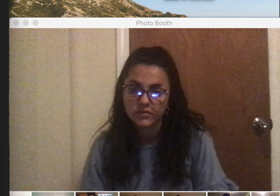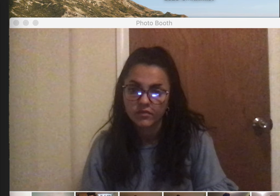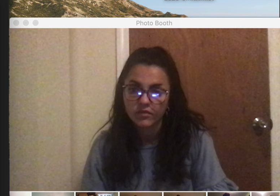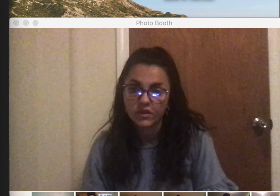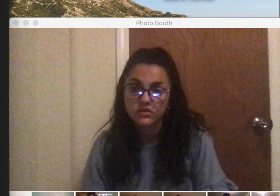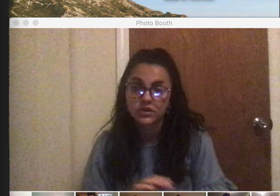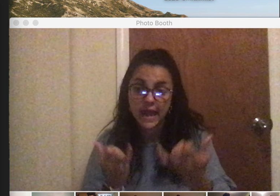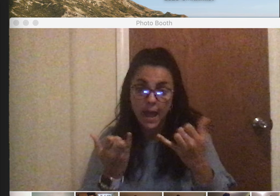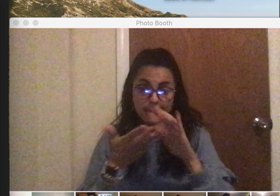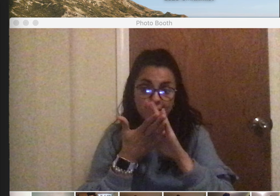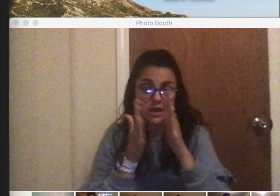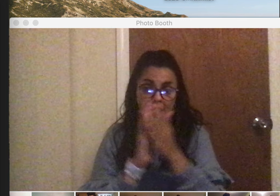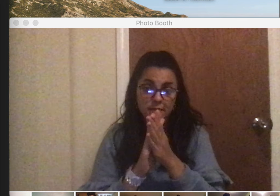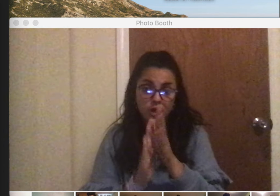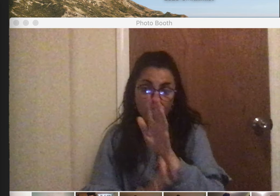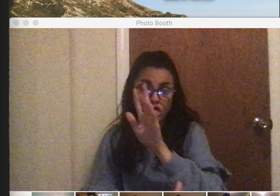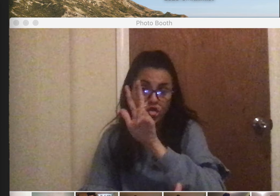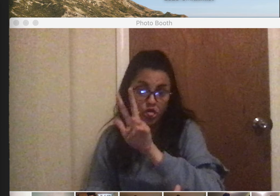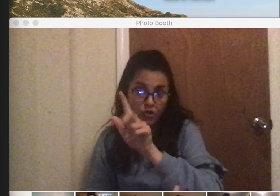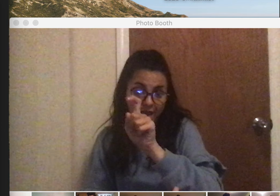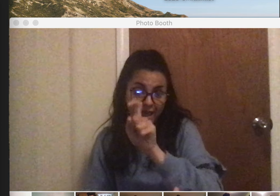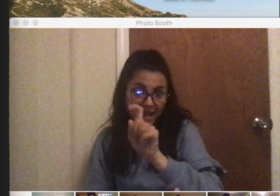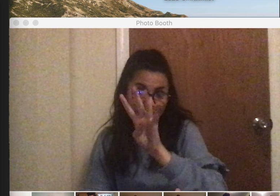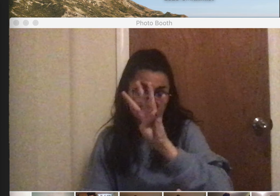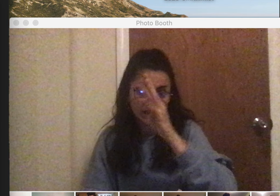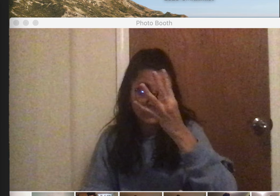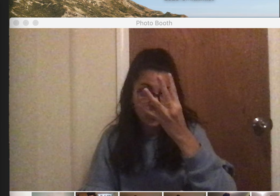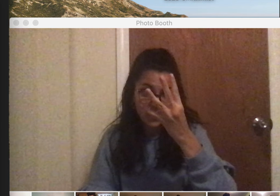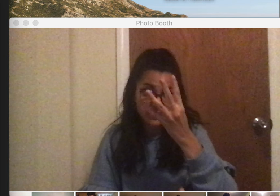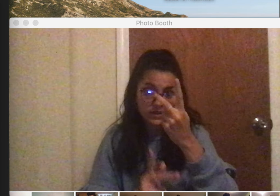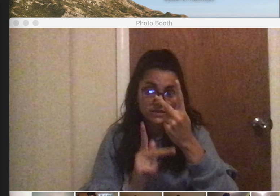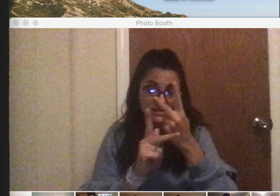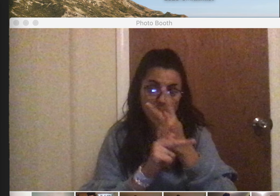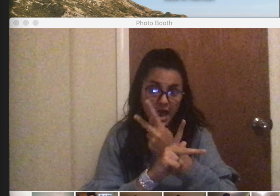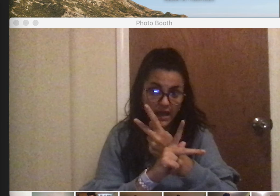squared, and that can all be over 1.